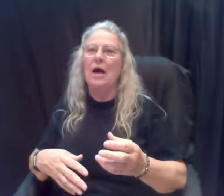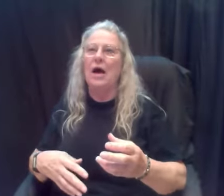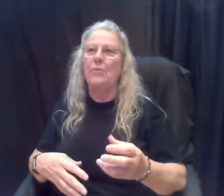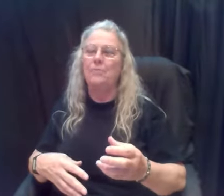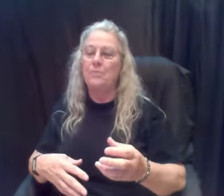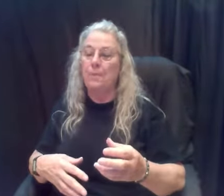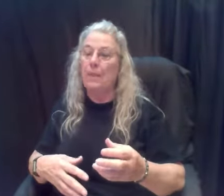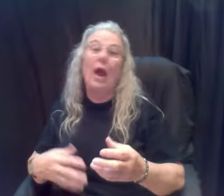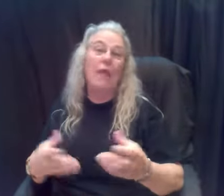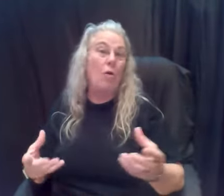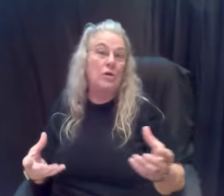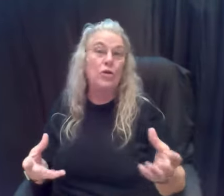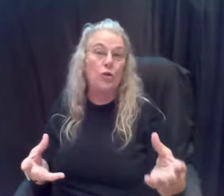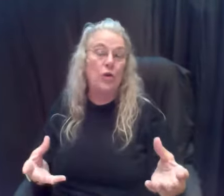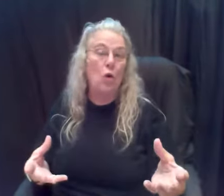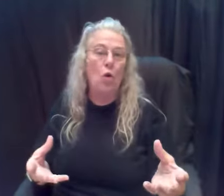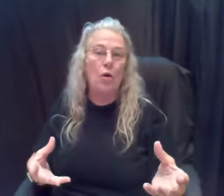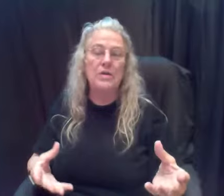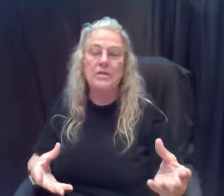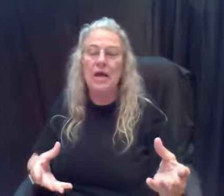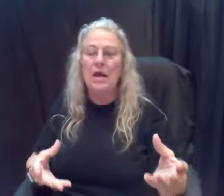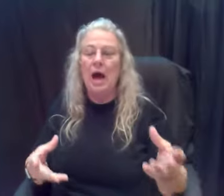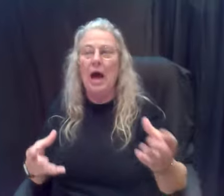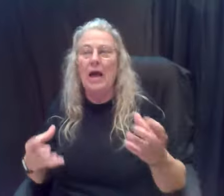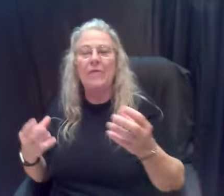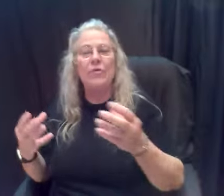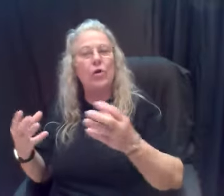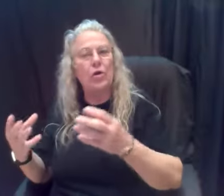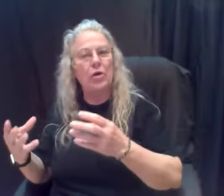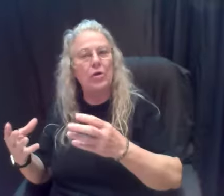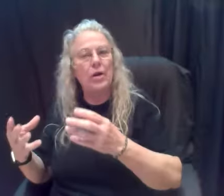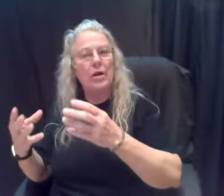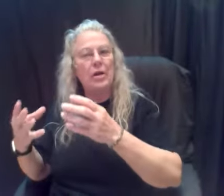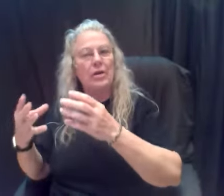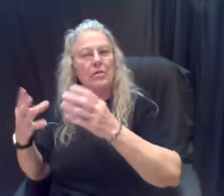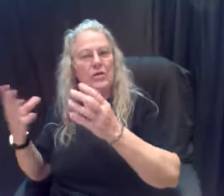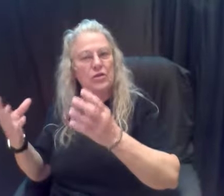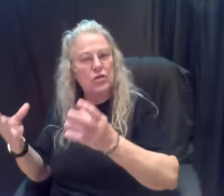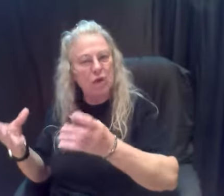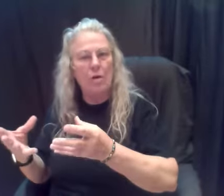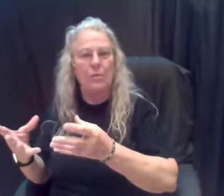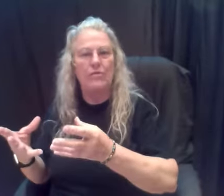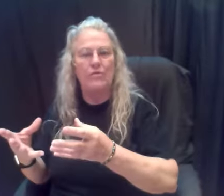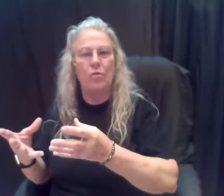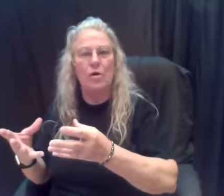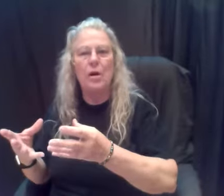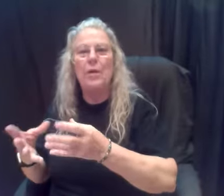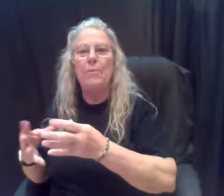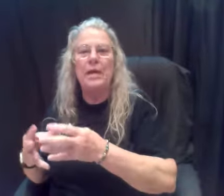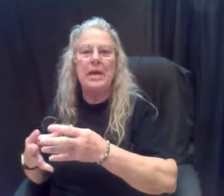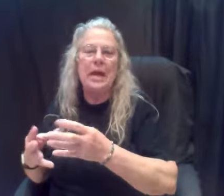um, I've always heard the chorus. I have heard the song before, but